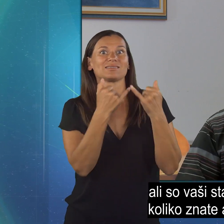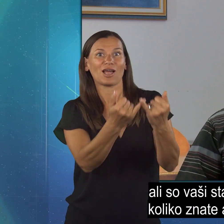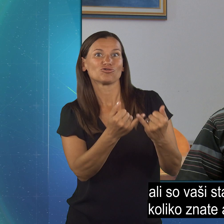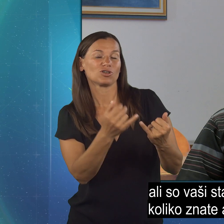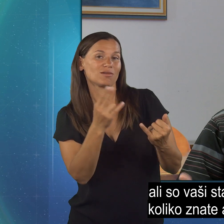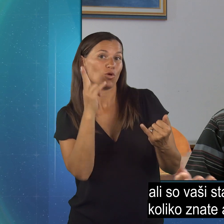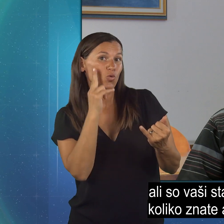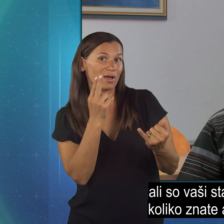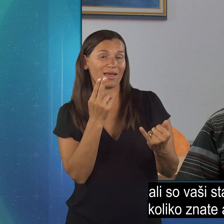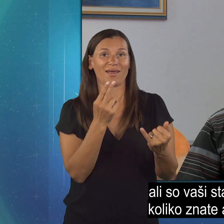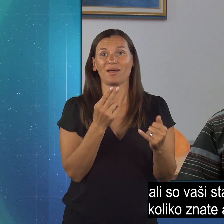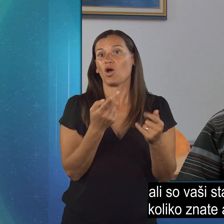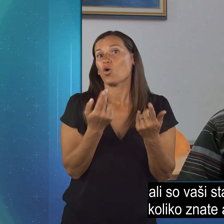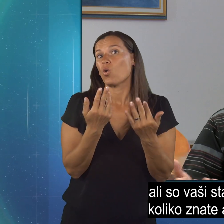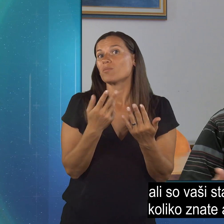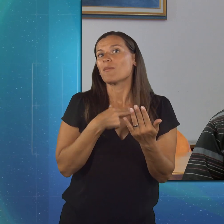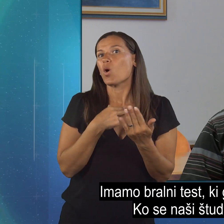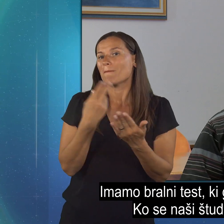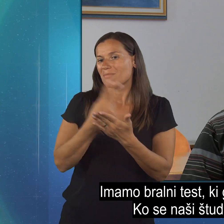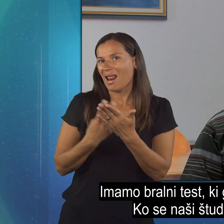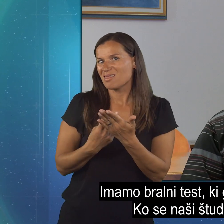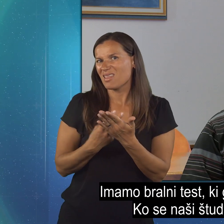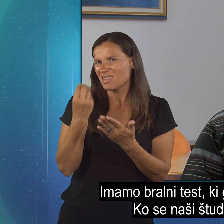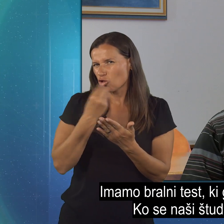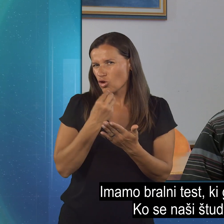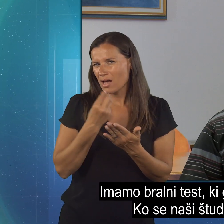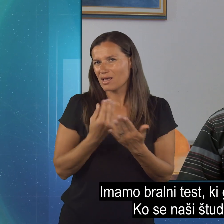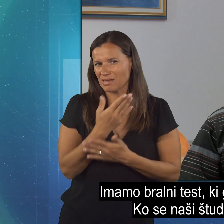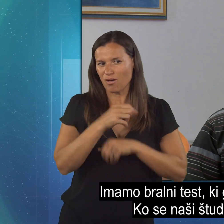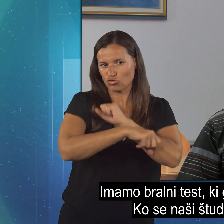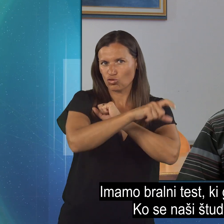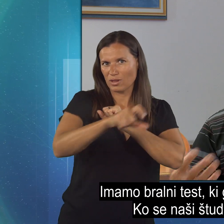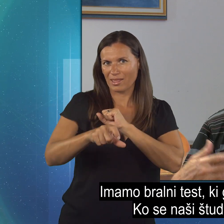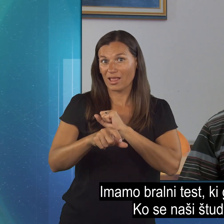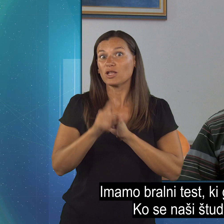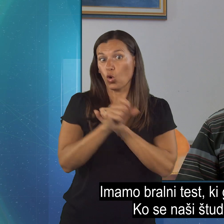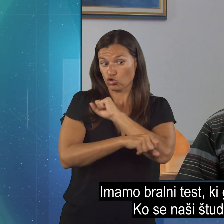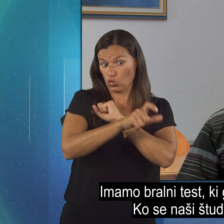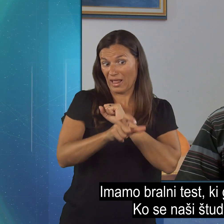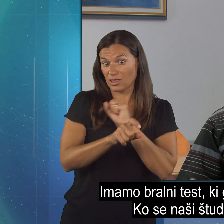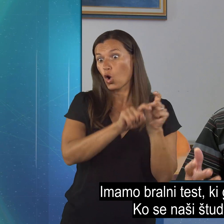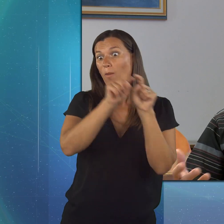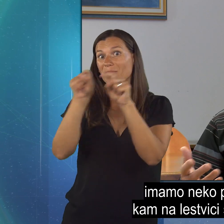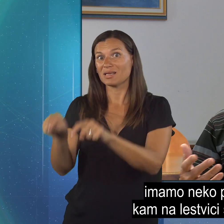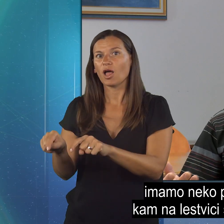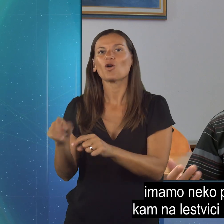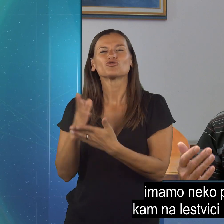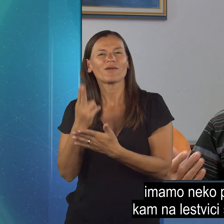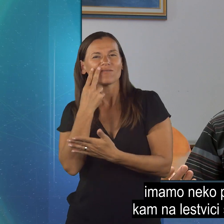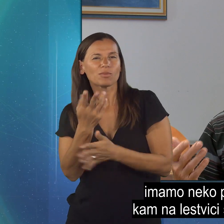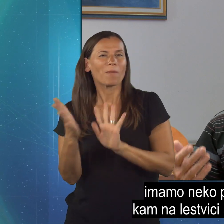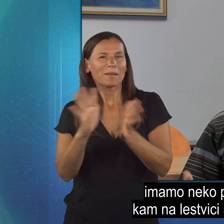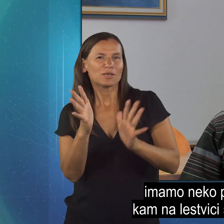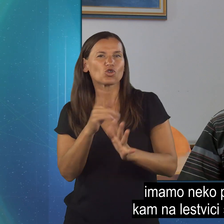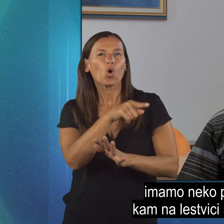deaf? How much English do you know? We have a reading test that we give students. And so when our students enter, we have an idea of where